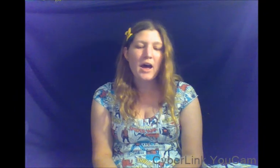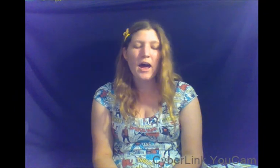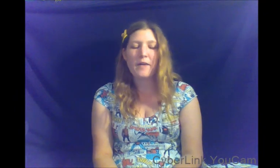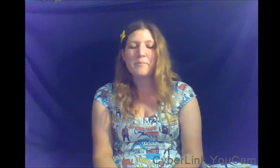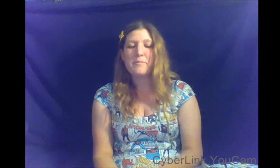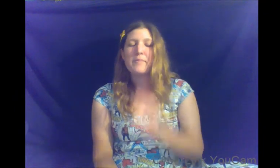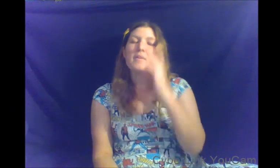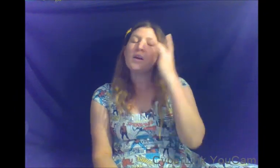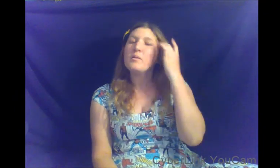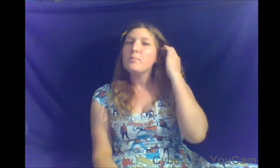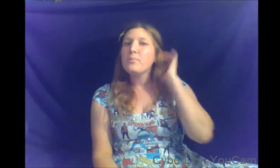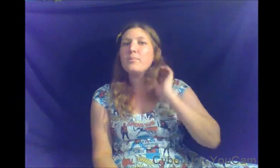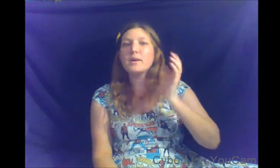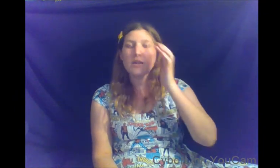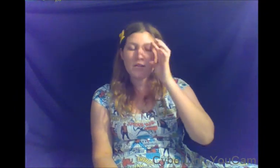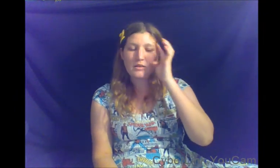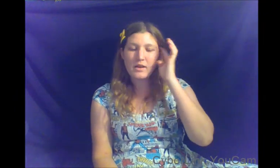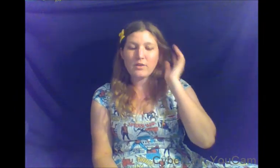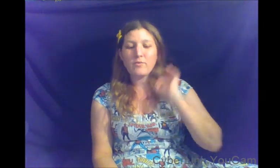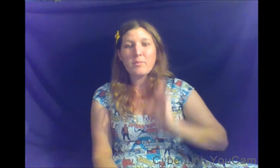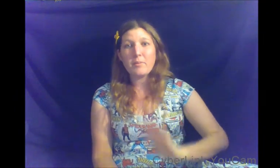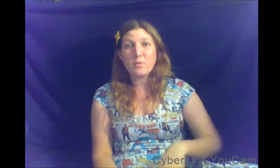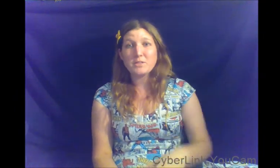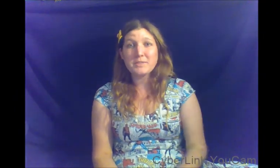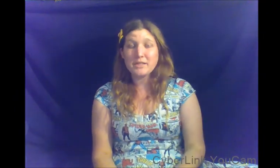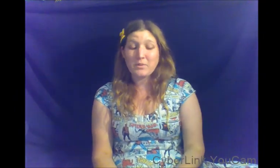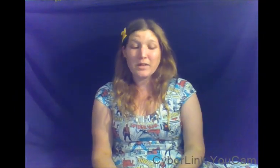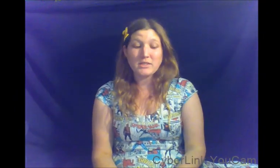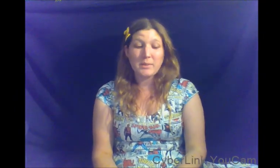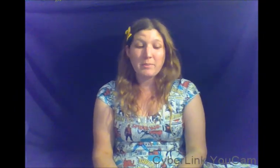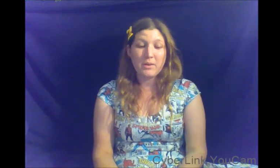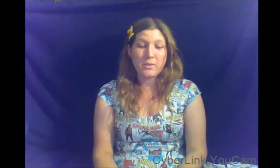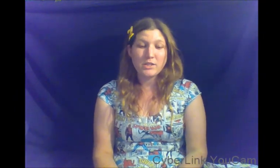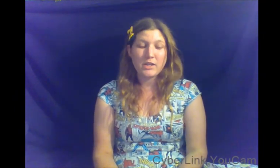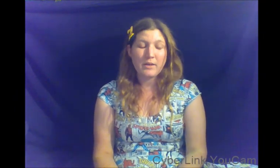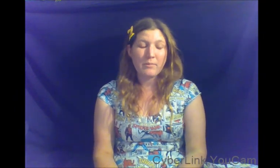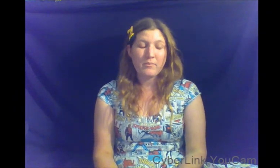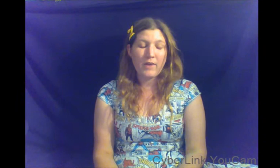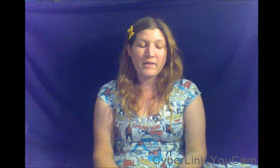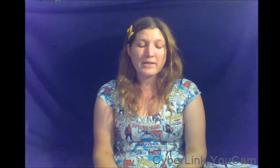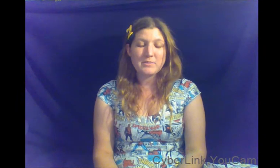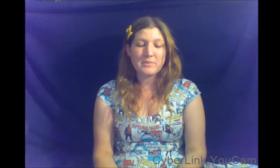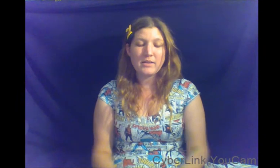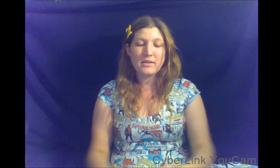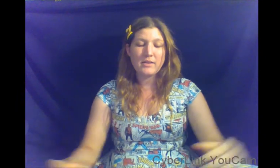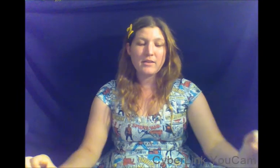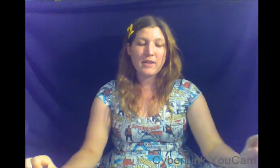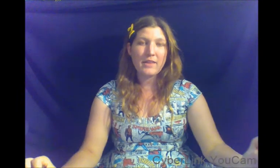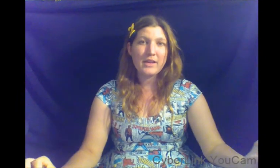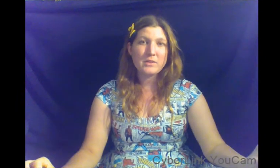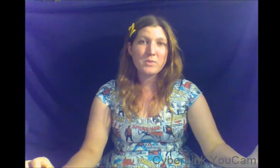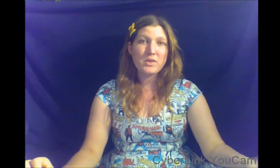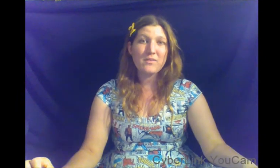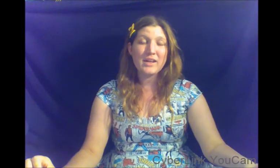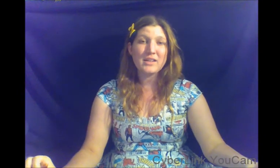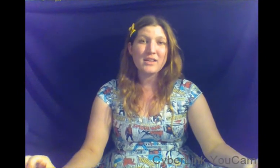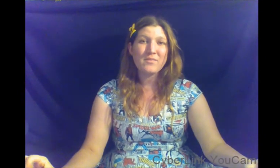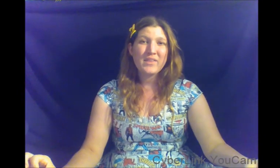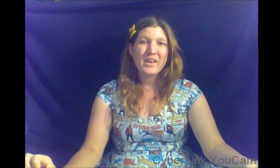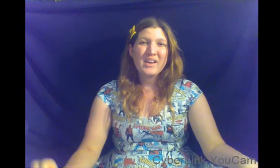yeah. But I don't remember which particular one inspired me to watch, write this, but I think it's more the fact that, you